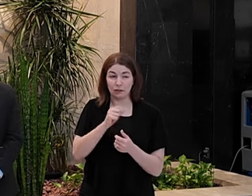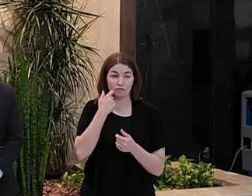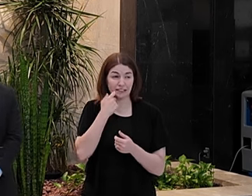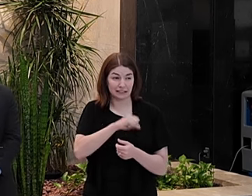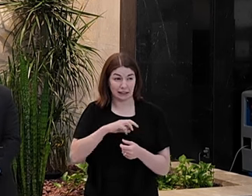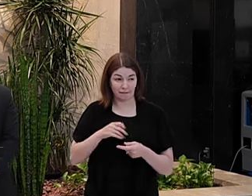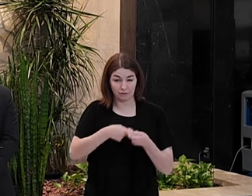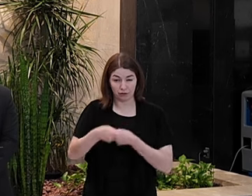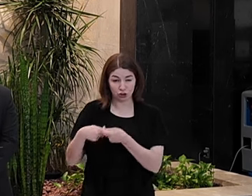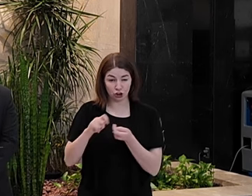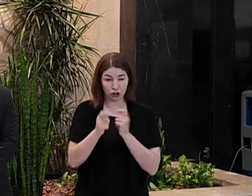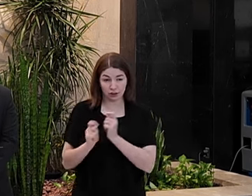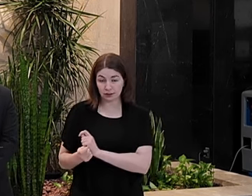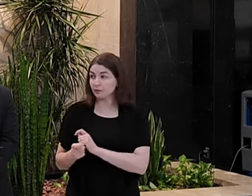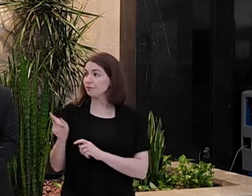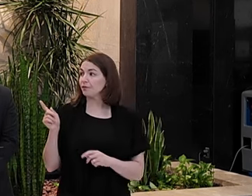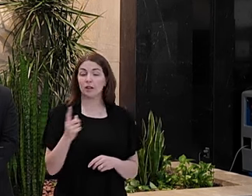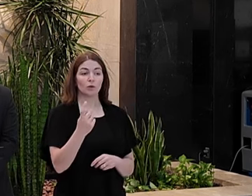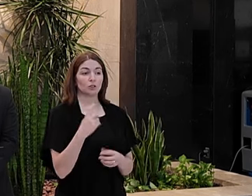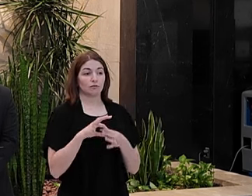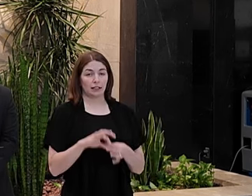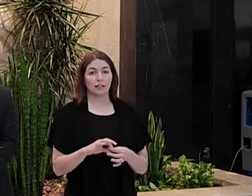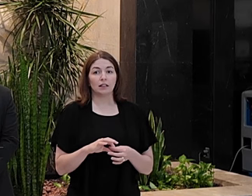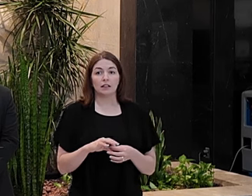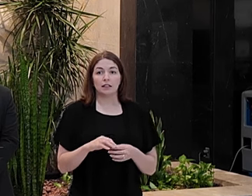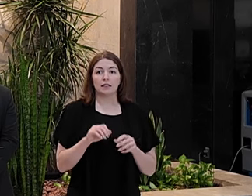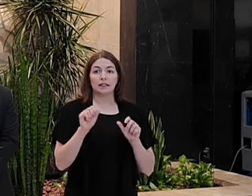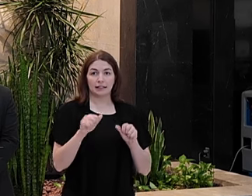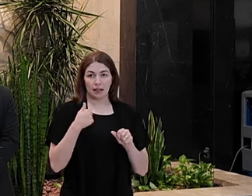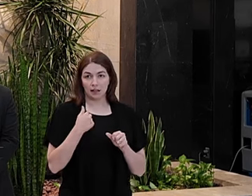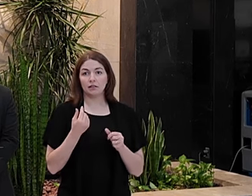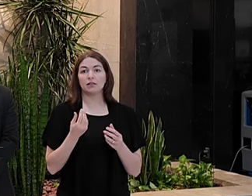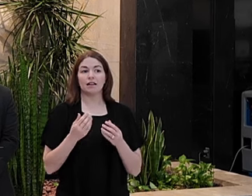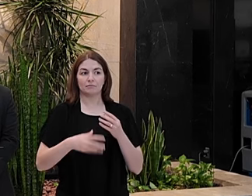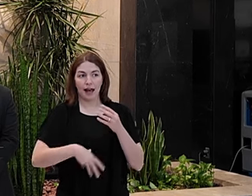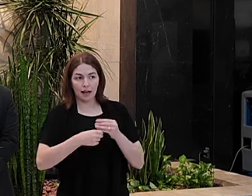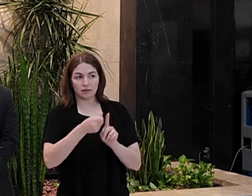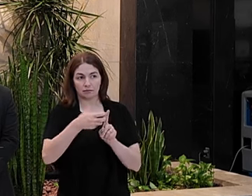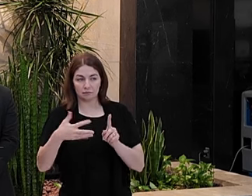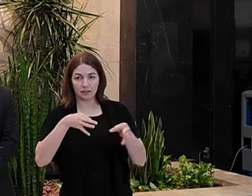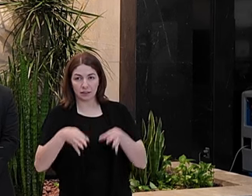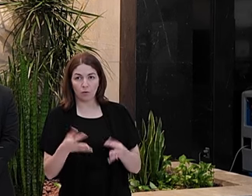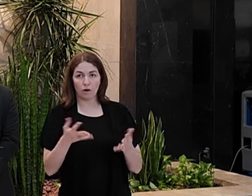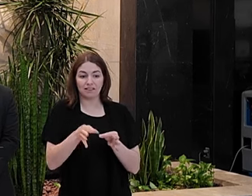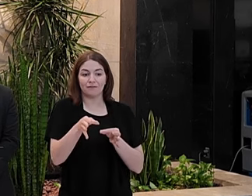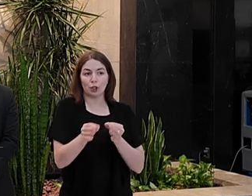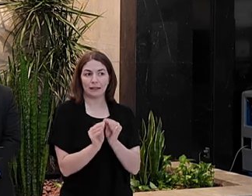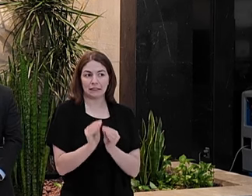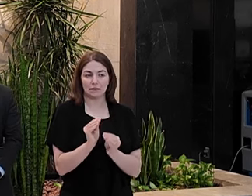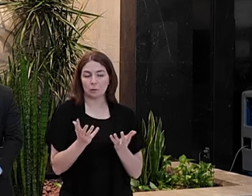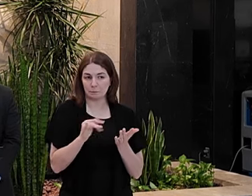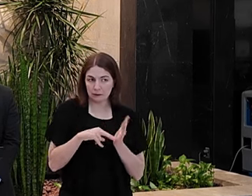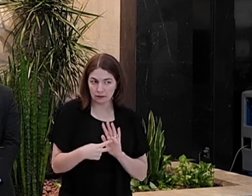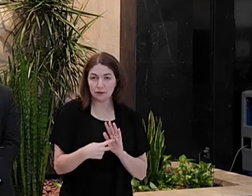time? So the question at hand is, can I further enhance or explain on what deferred maintenance means? Did it have an